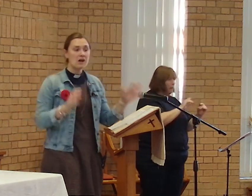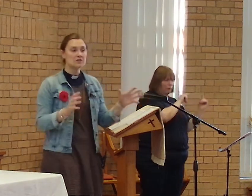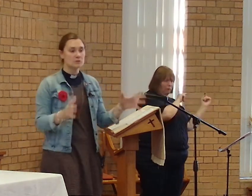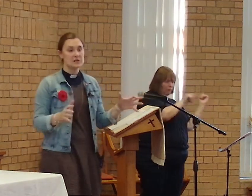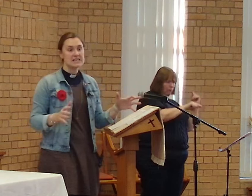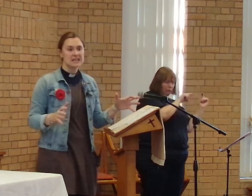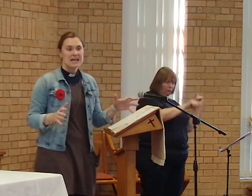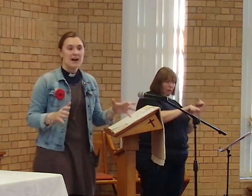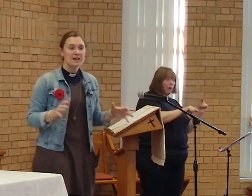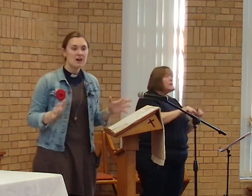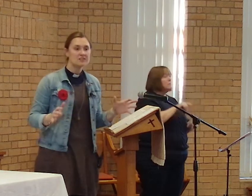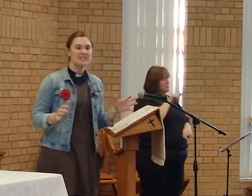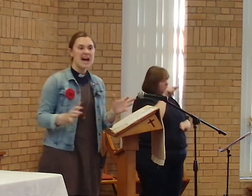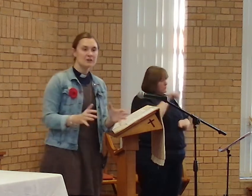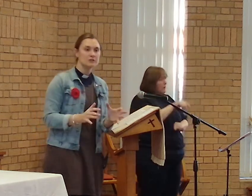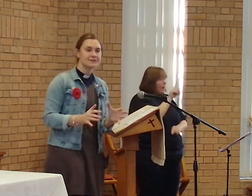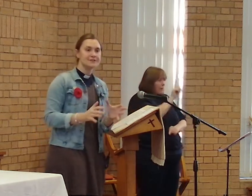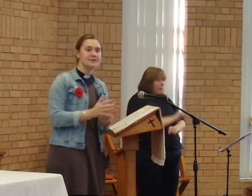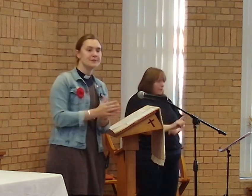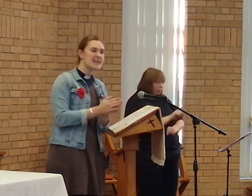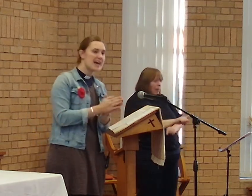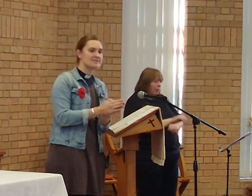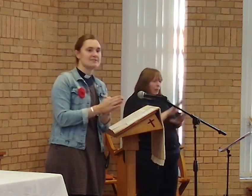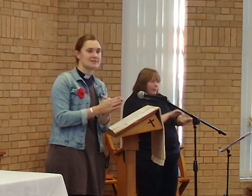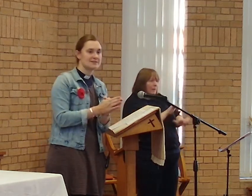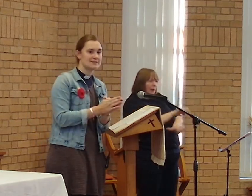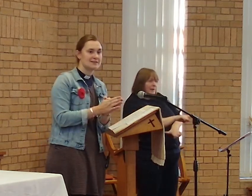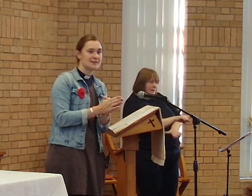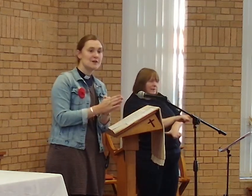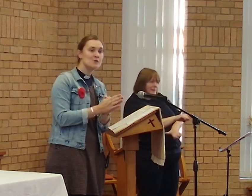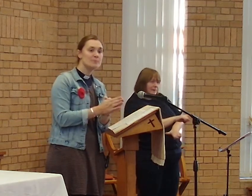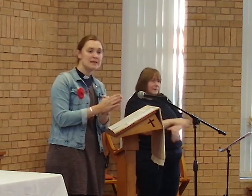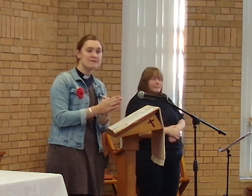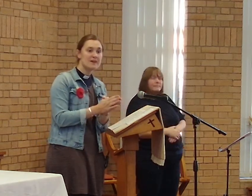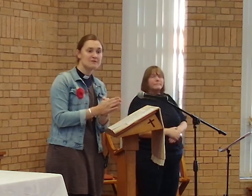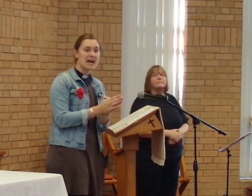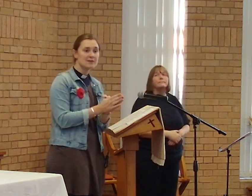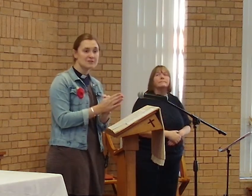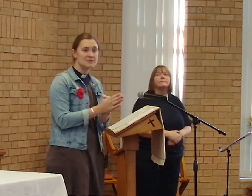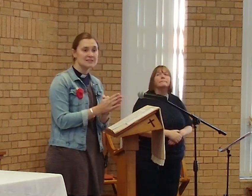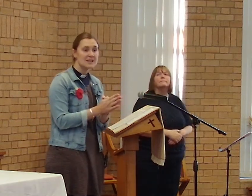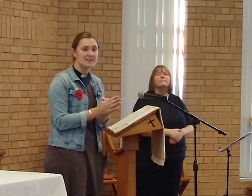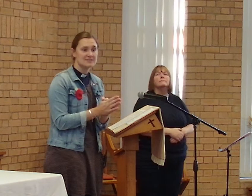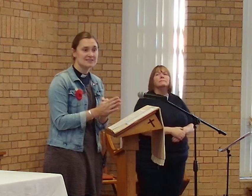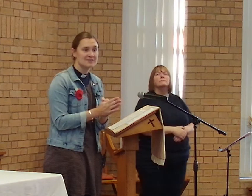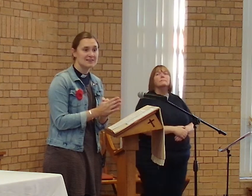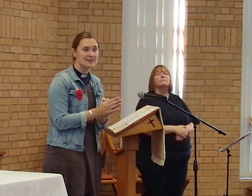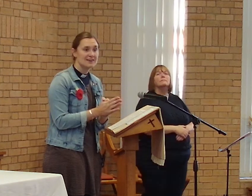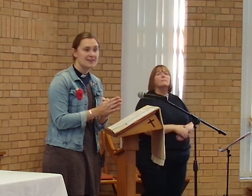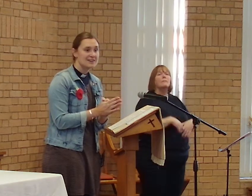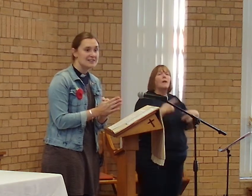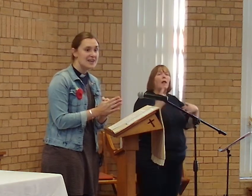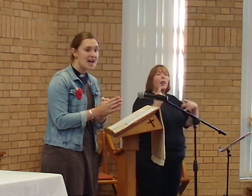that last week I asked the adults to do a test. Who would be in favour of the adults doing a test?